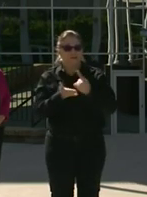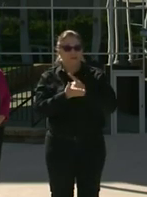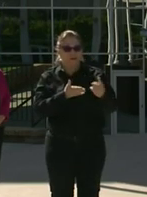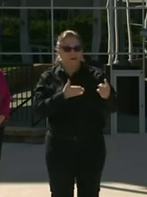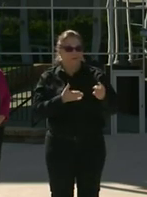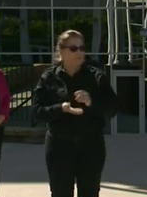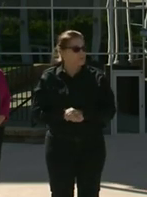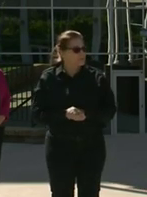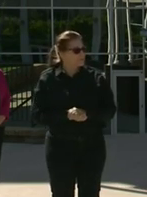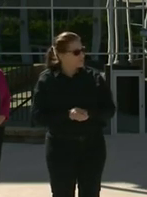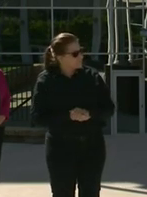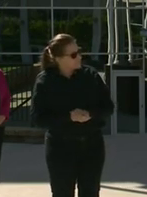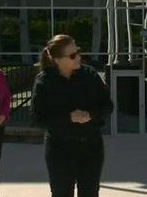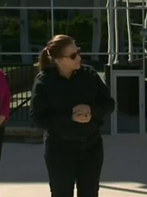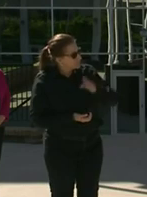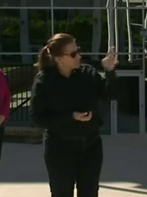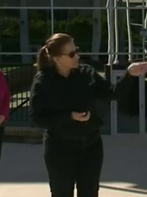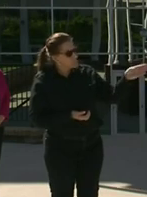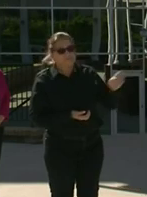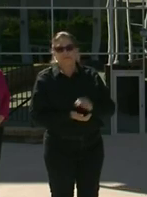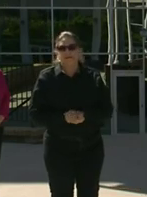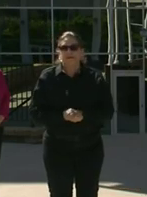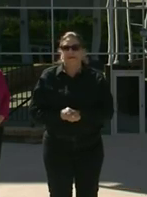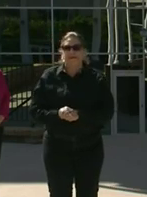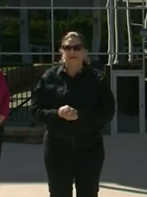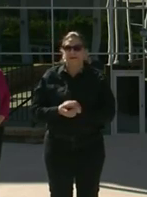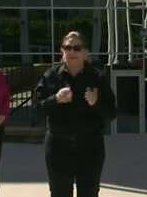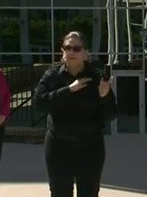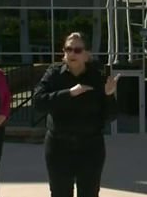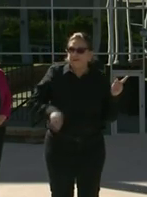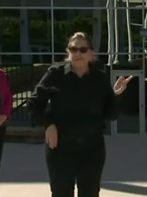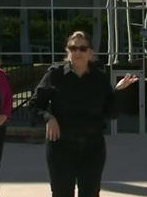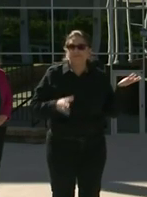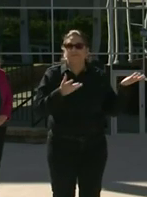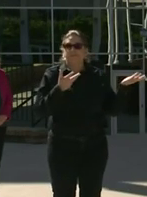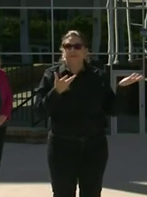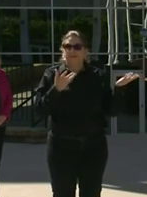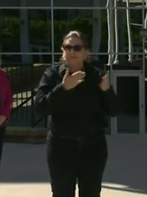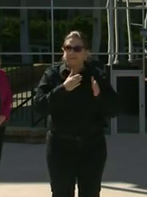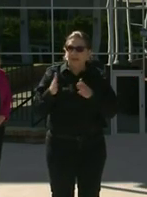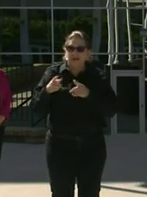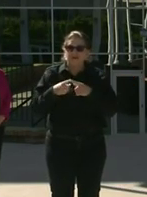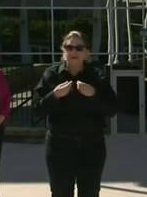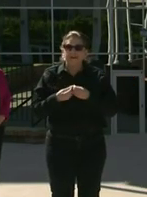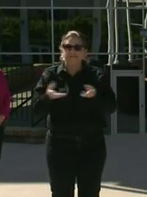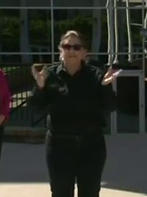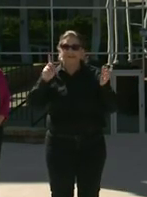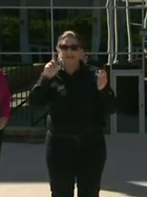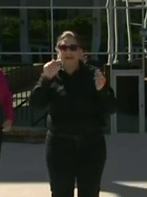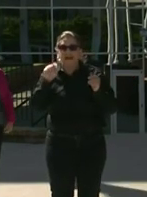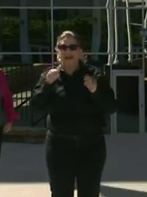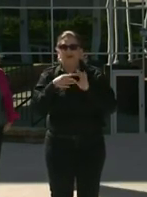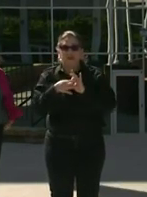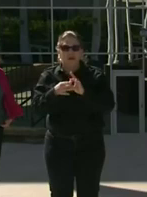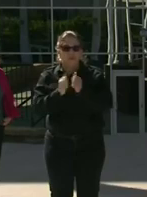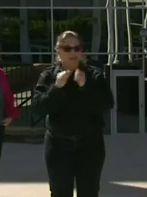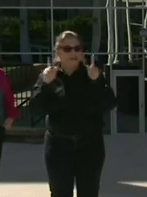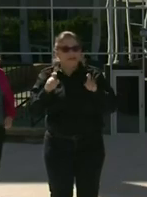geodata as far as the positive testing and things like that? A lot of jurisdictions, states do it by county,